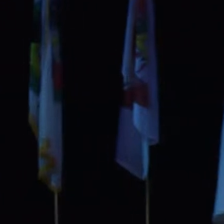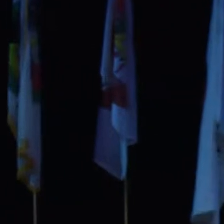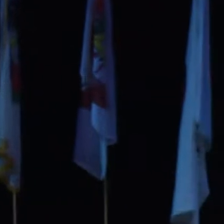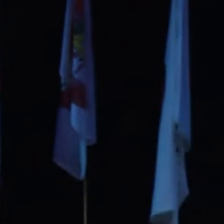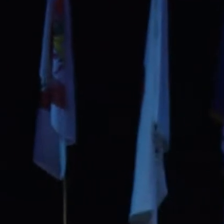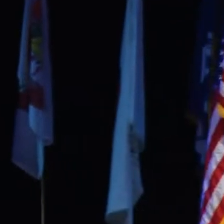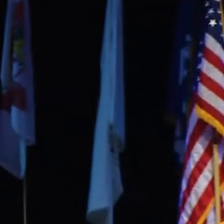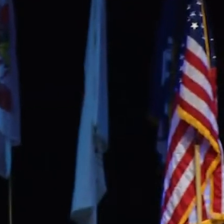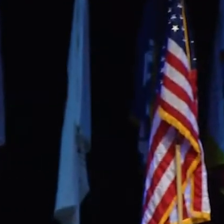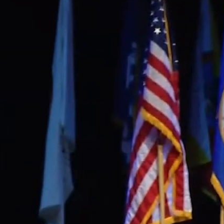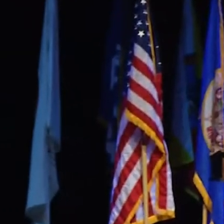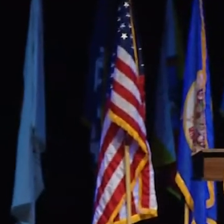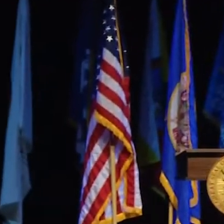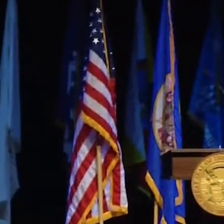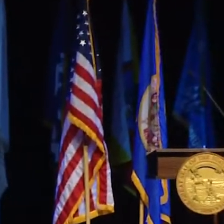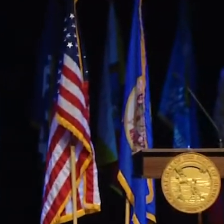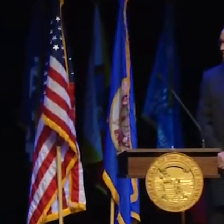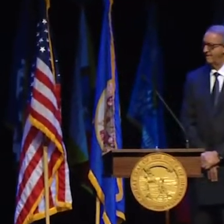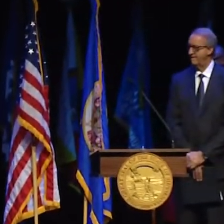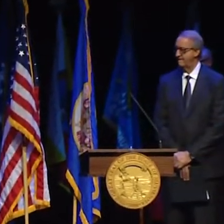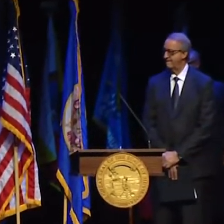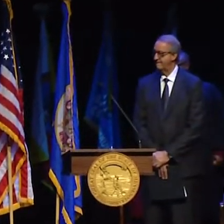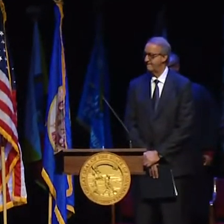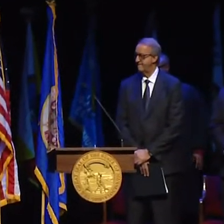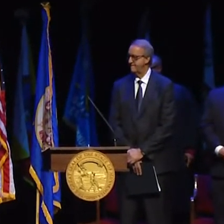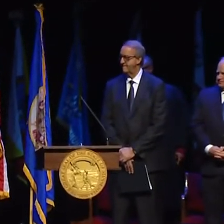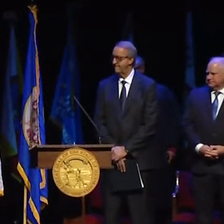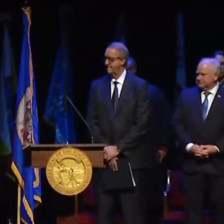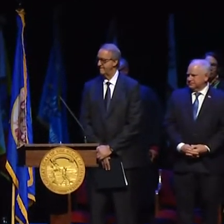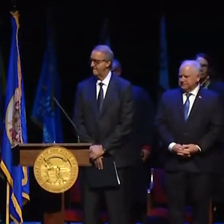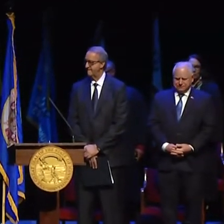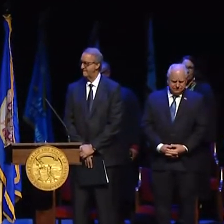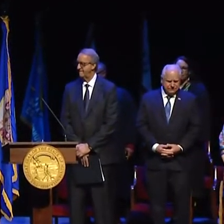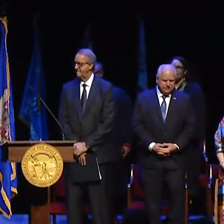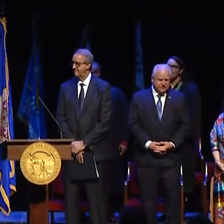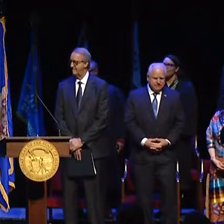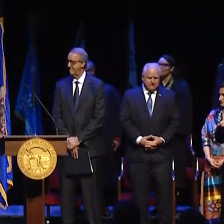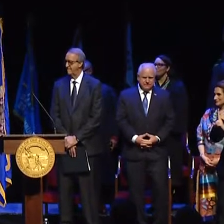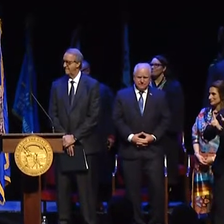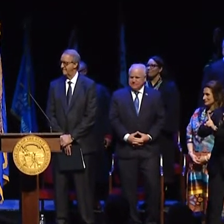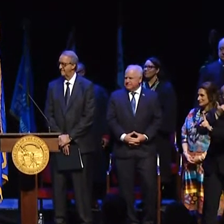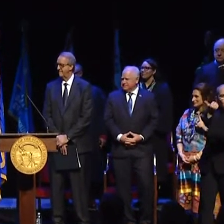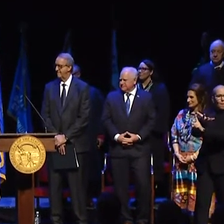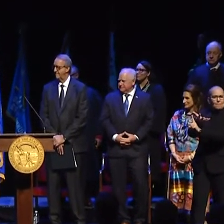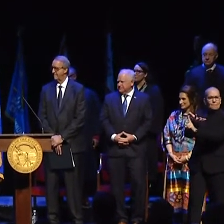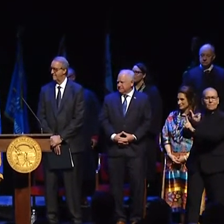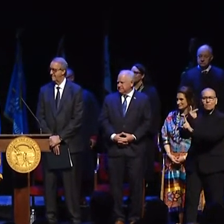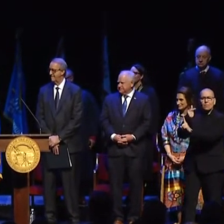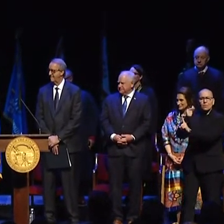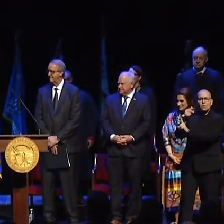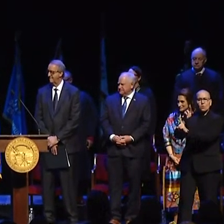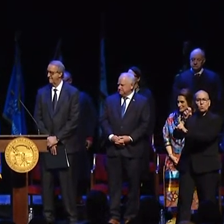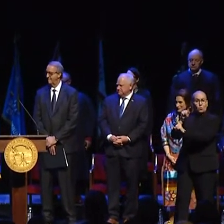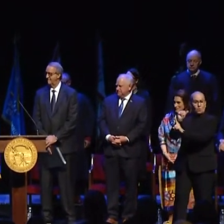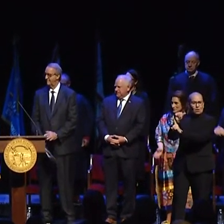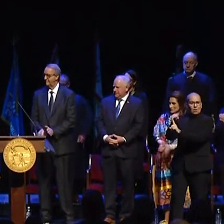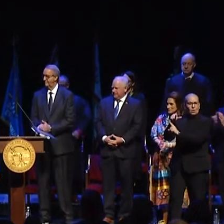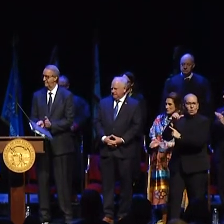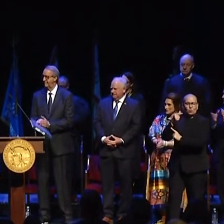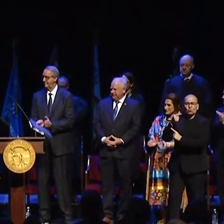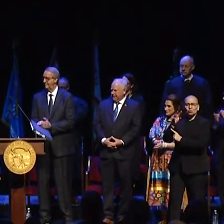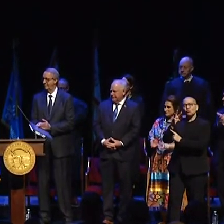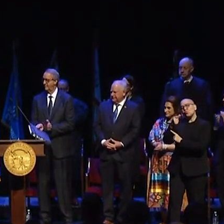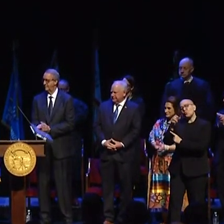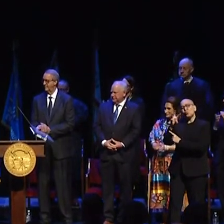And now please welcome to the stage Minnesota's own Poet Laureate, Gwen Nell Westerman.